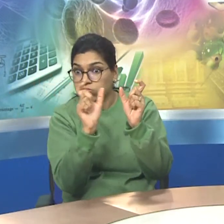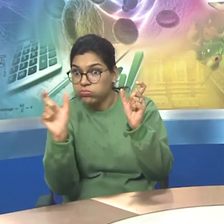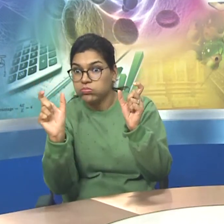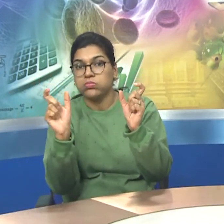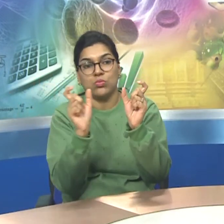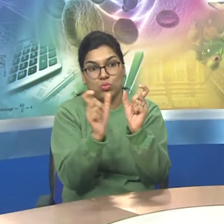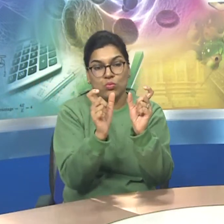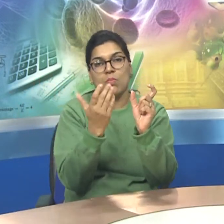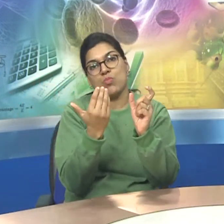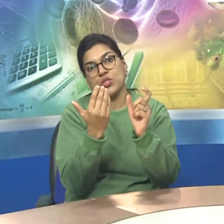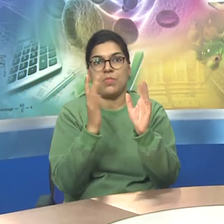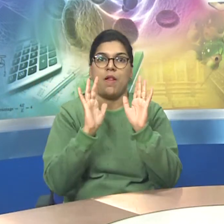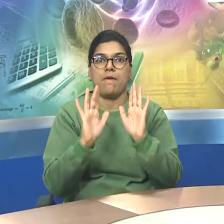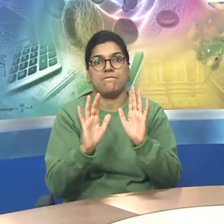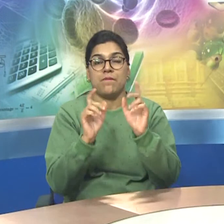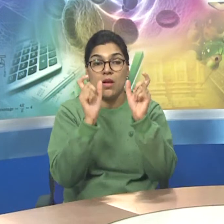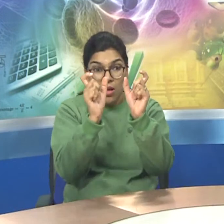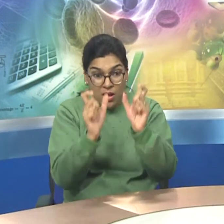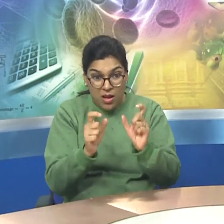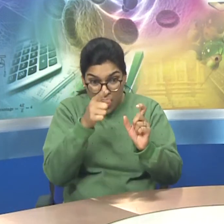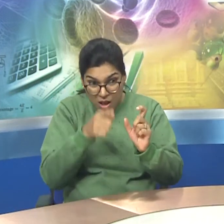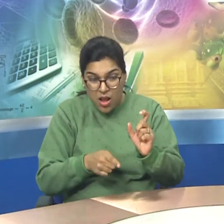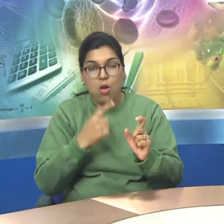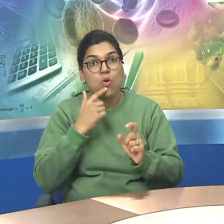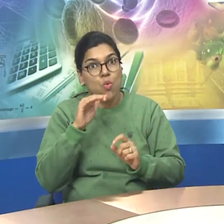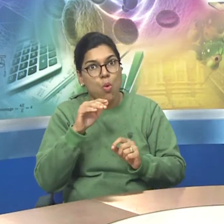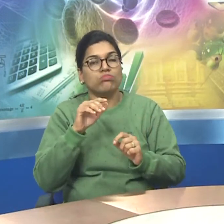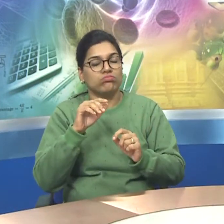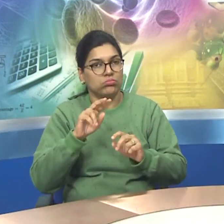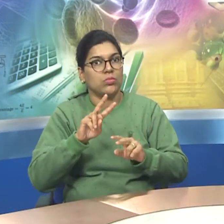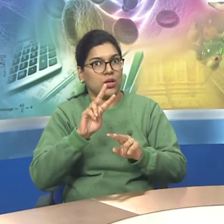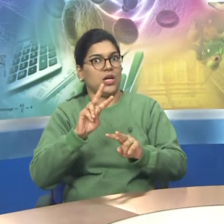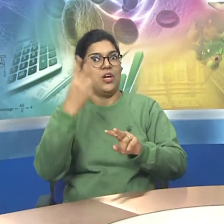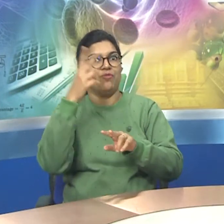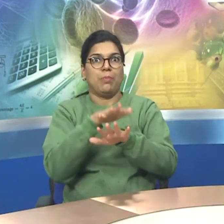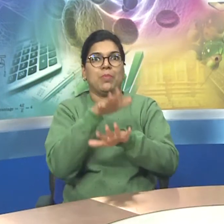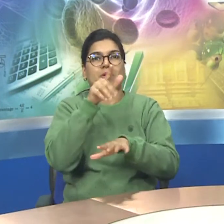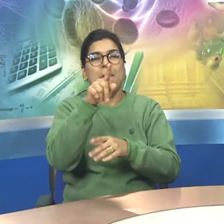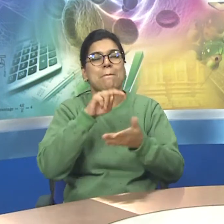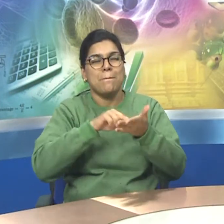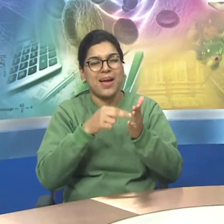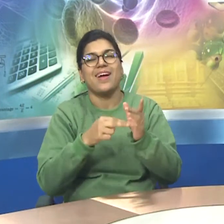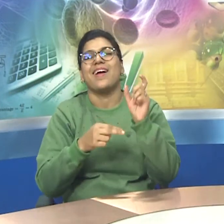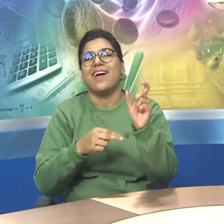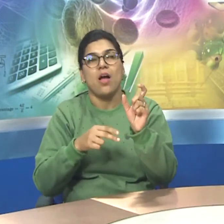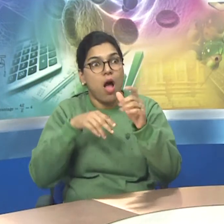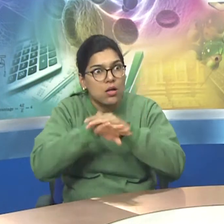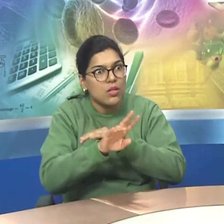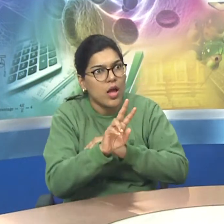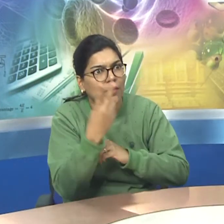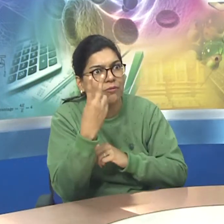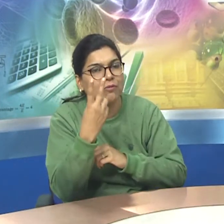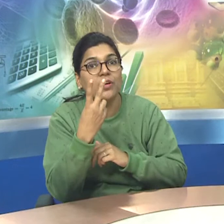English word may be looking one word or 2 word or 3 words, but it has some abstract meaning.